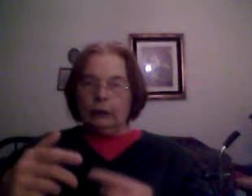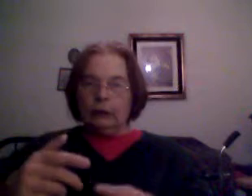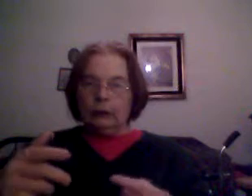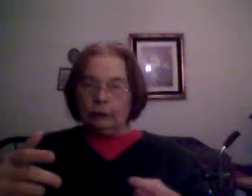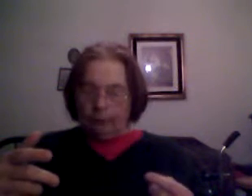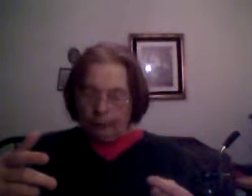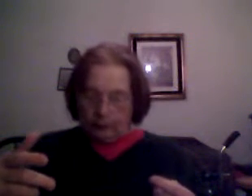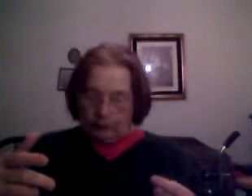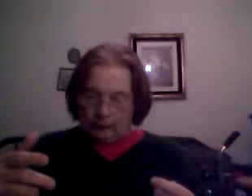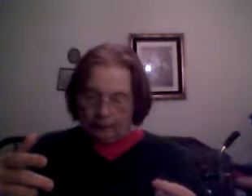Additional descriptions.